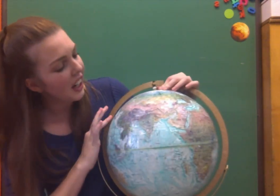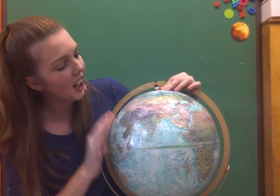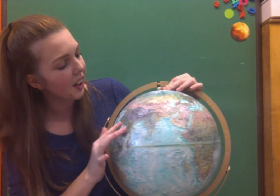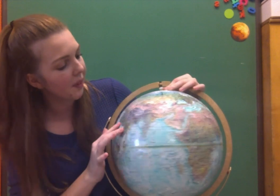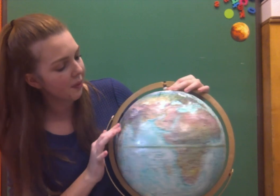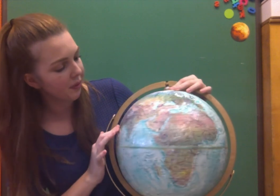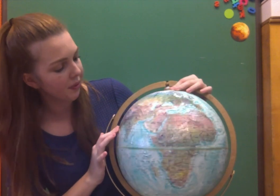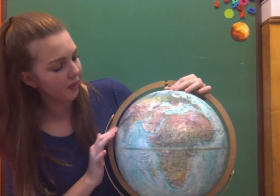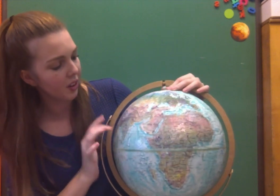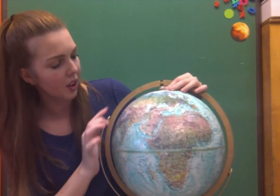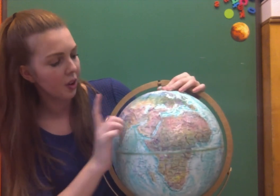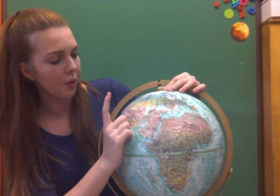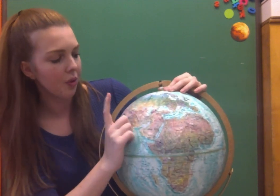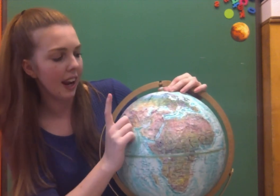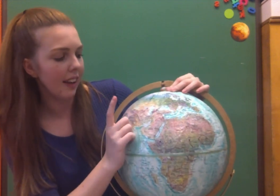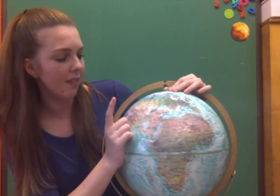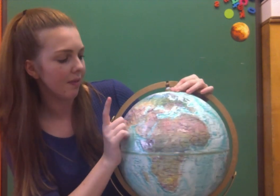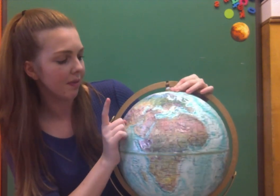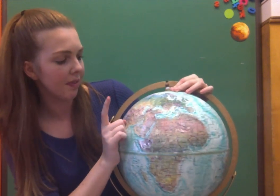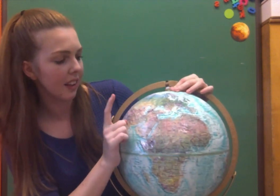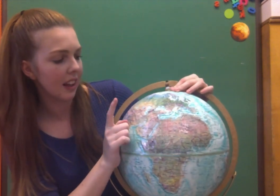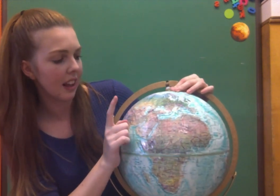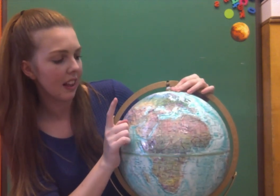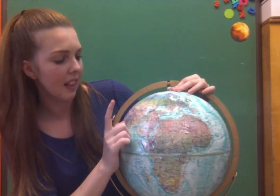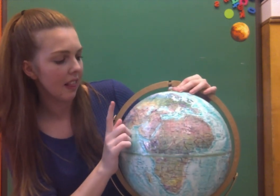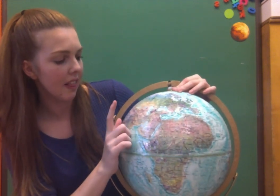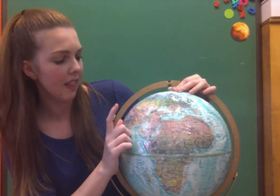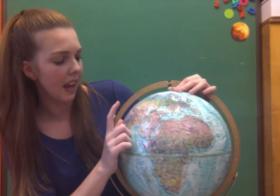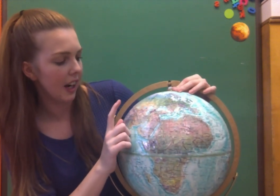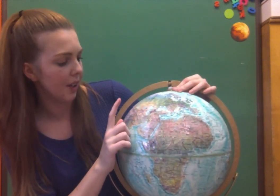here, right there.